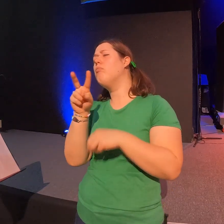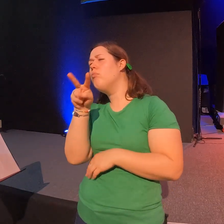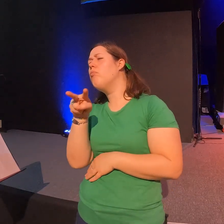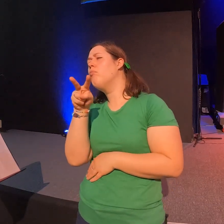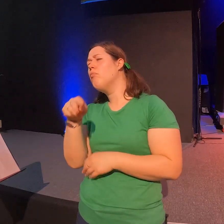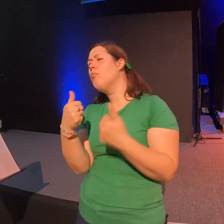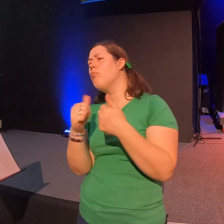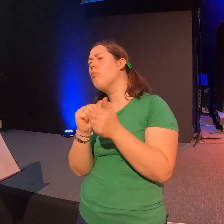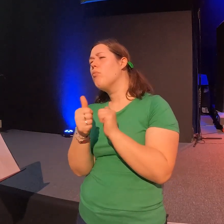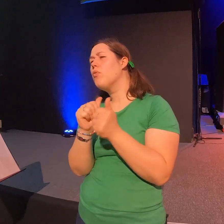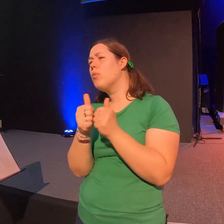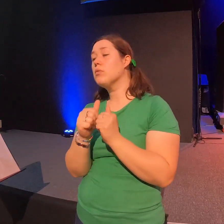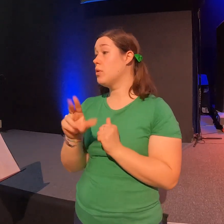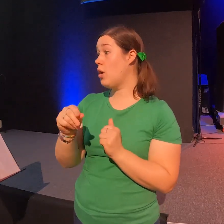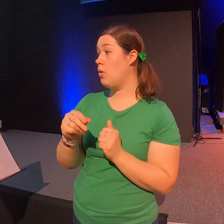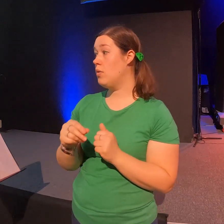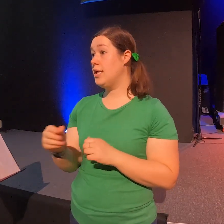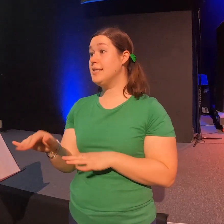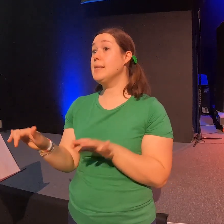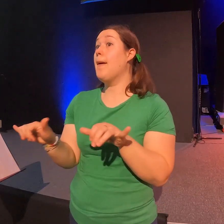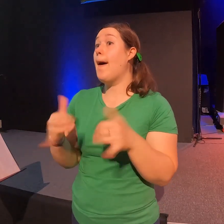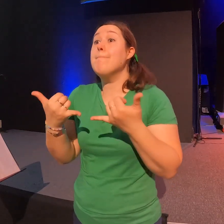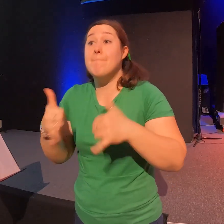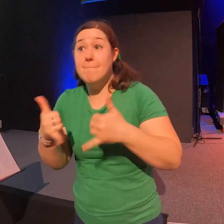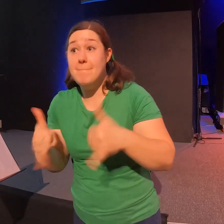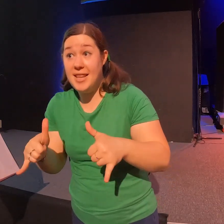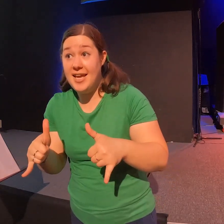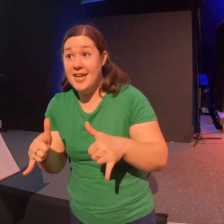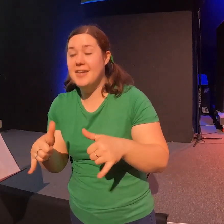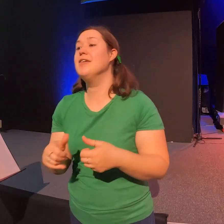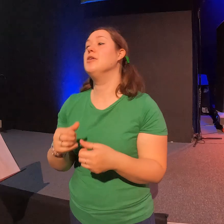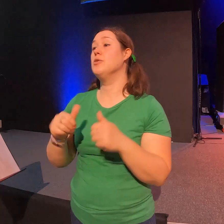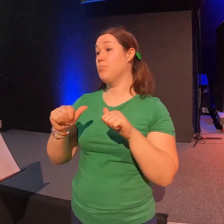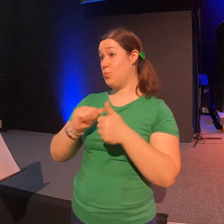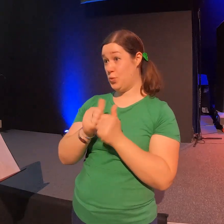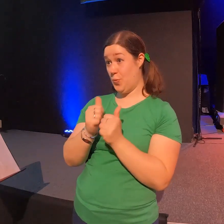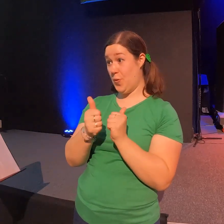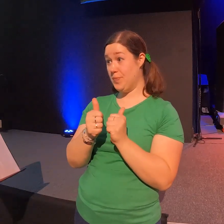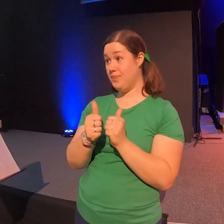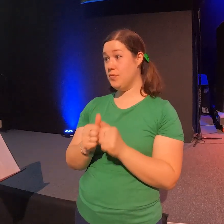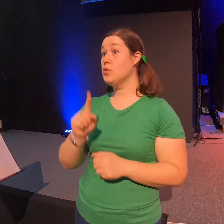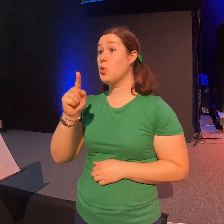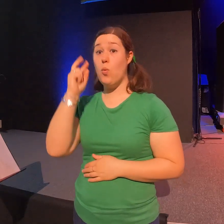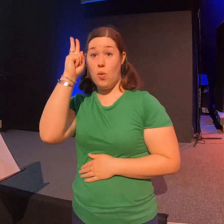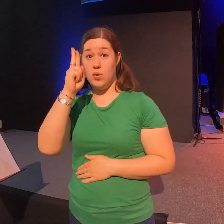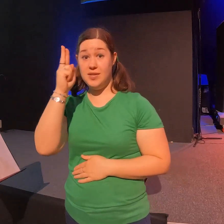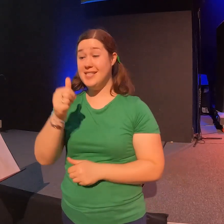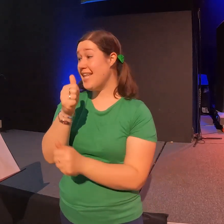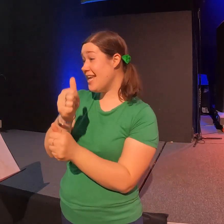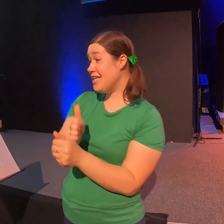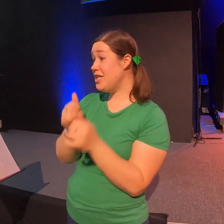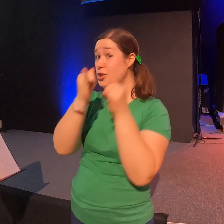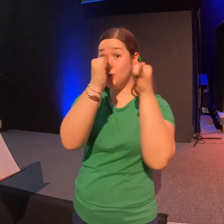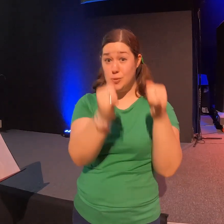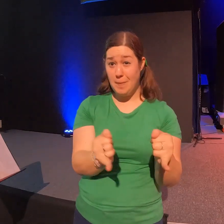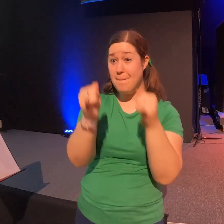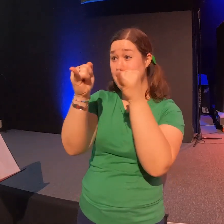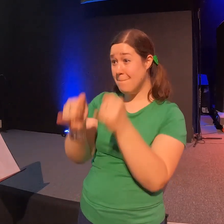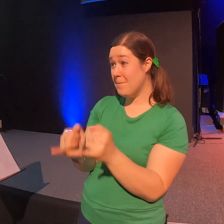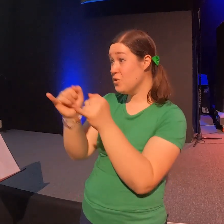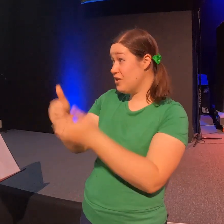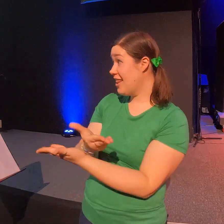on the field. God is counting on us. One of the reasons is each one of us in this room have gifts and skills